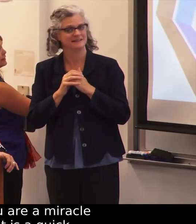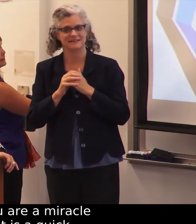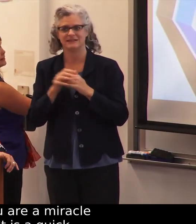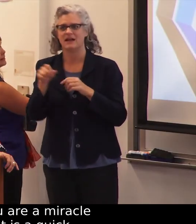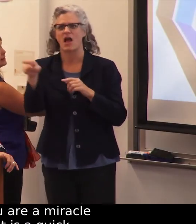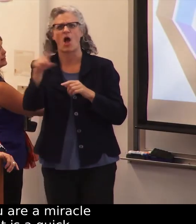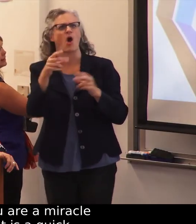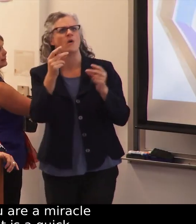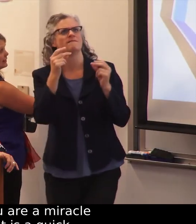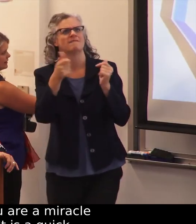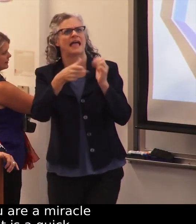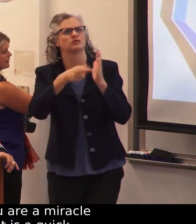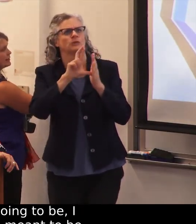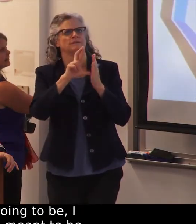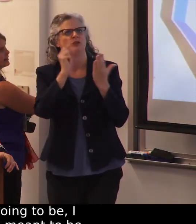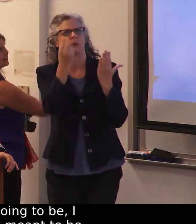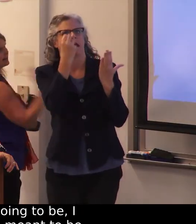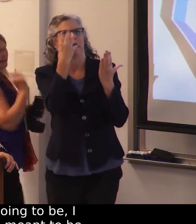quick review.